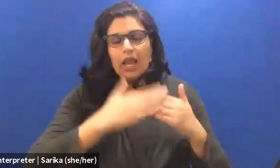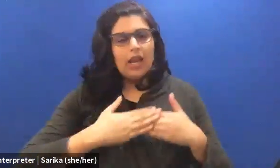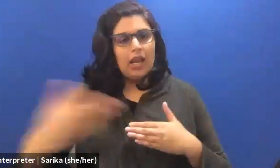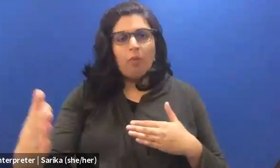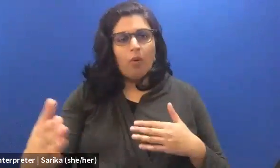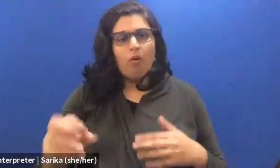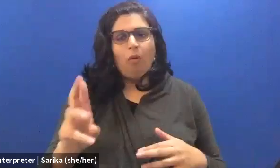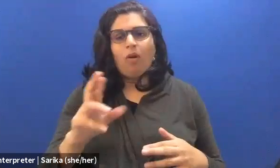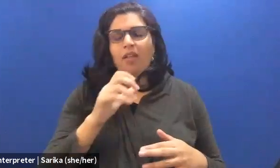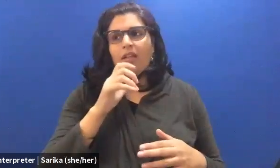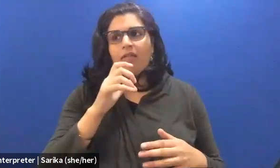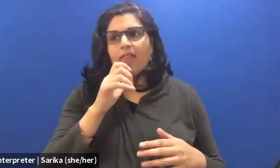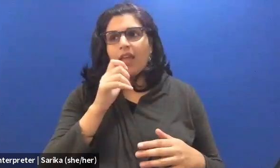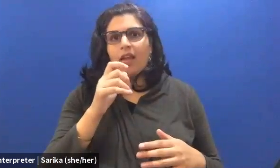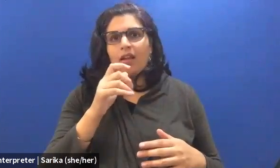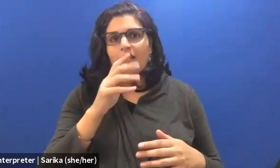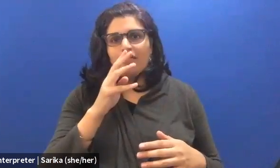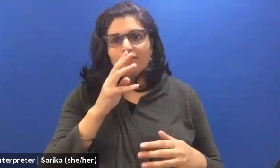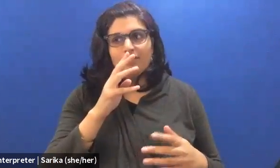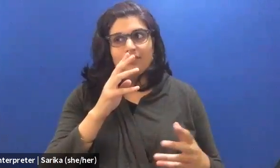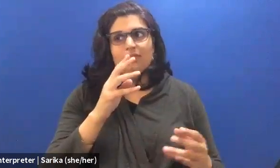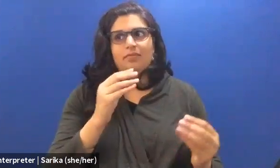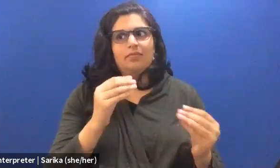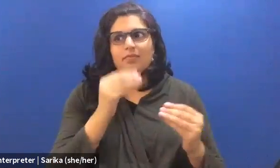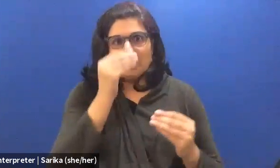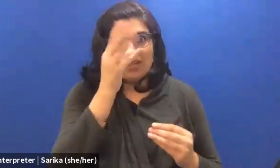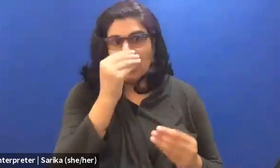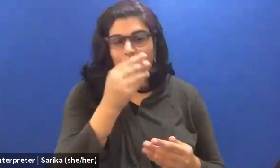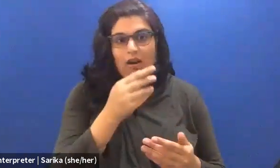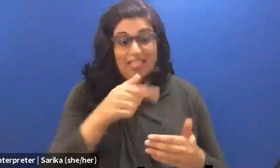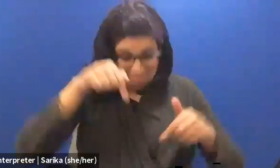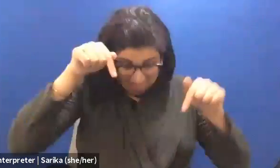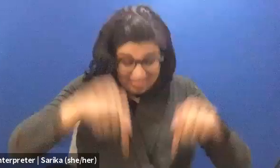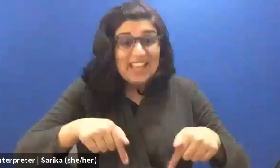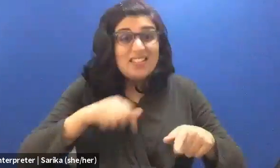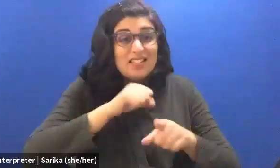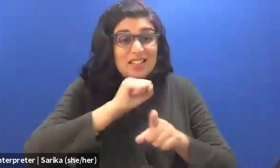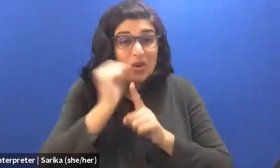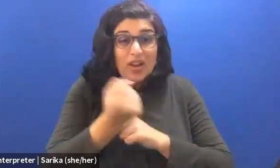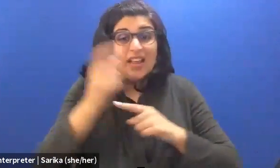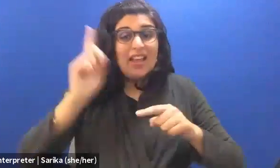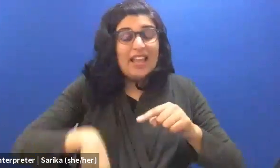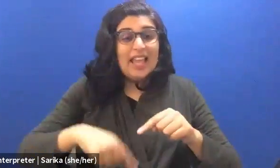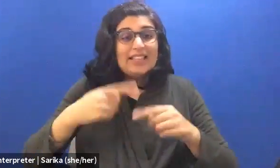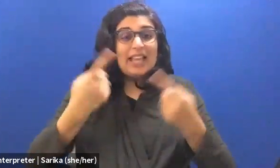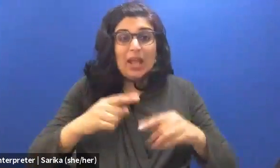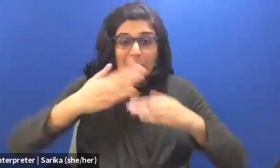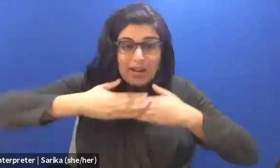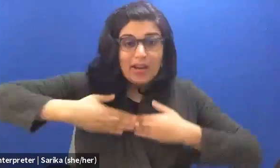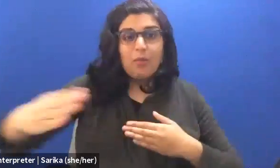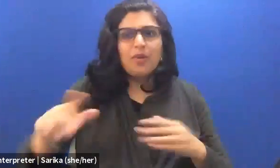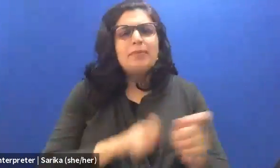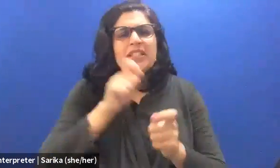don't care what happens. This can't happen anymore, especially when it comes to the molestation